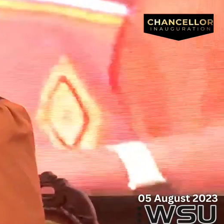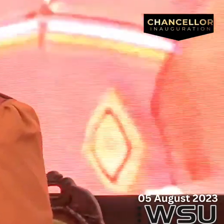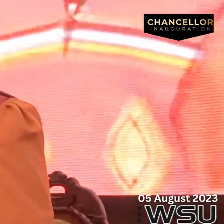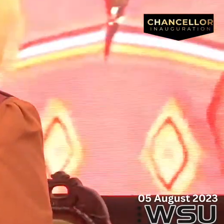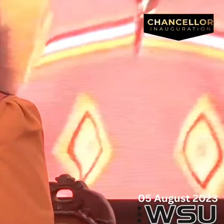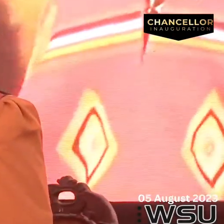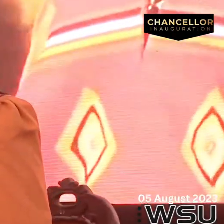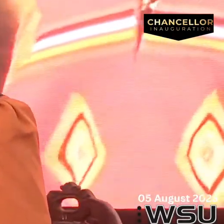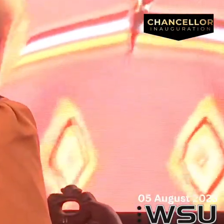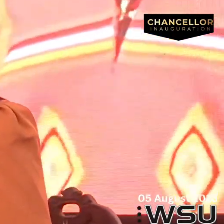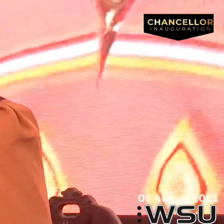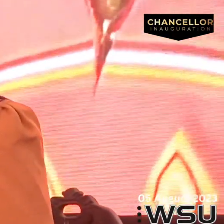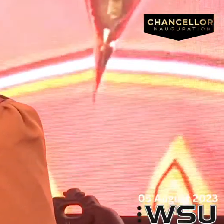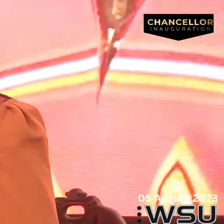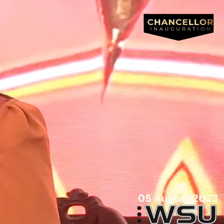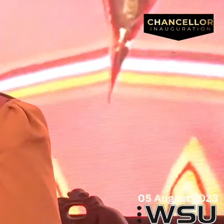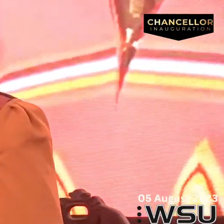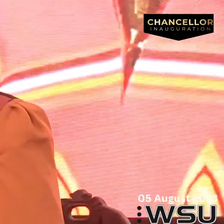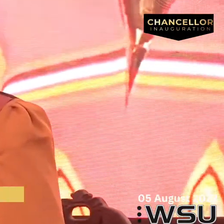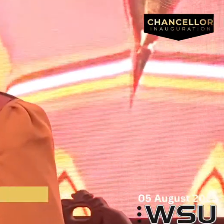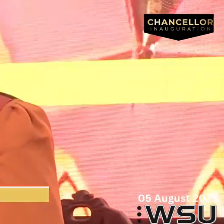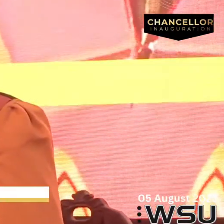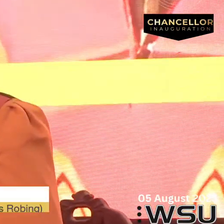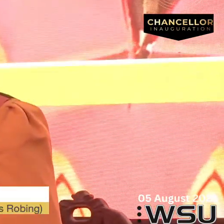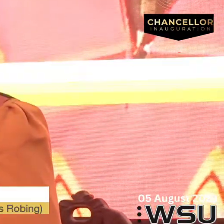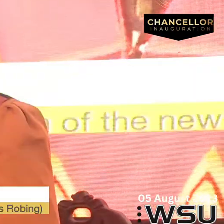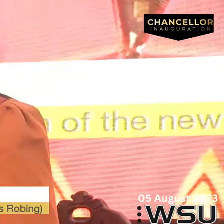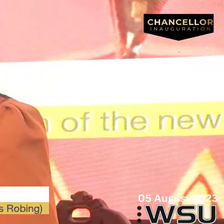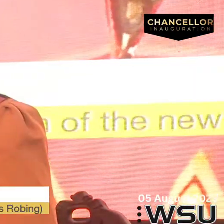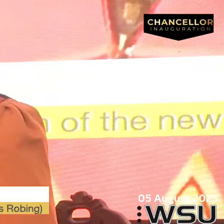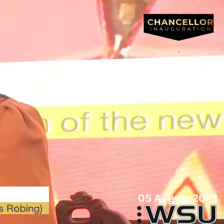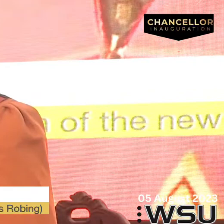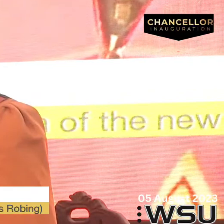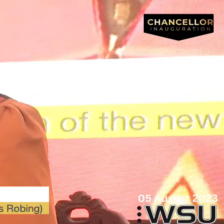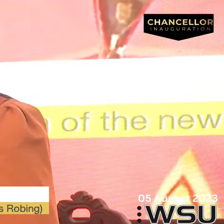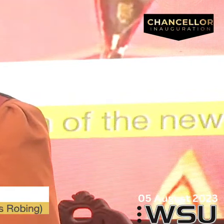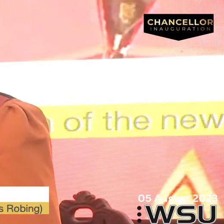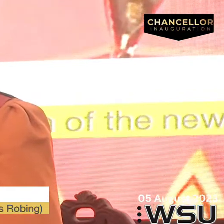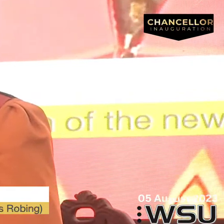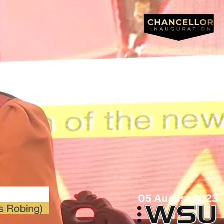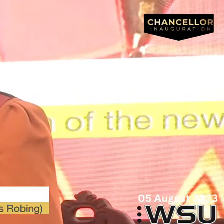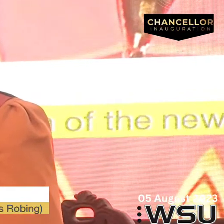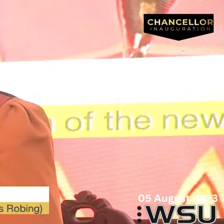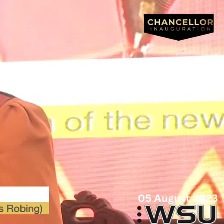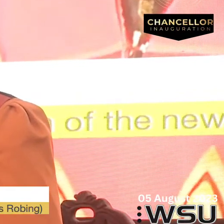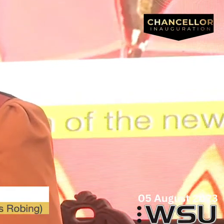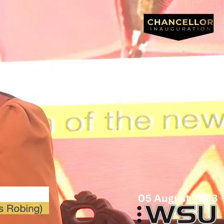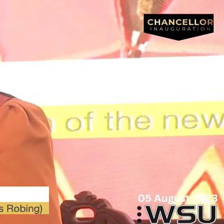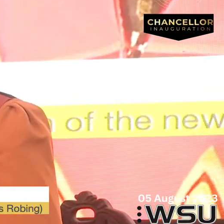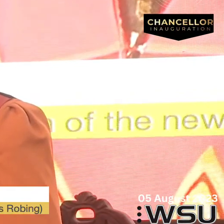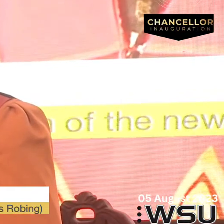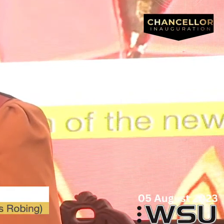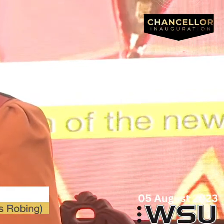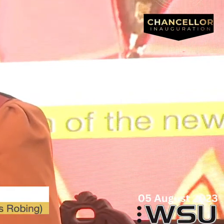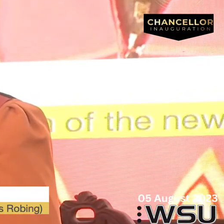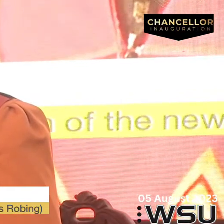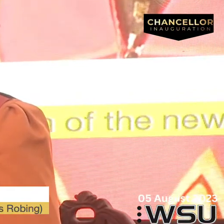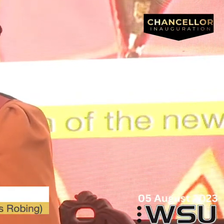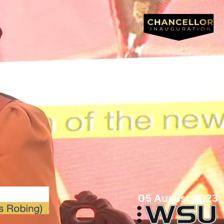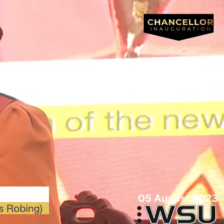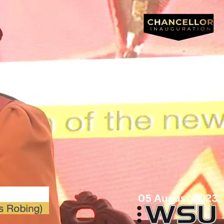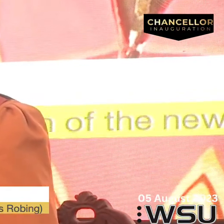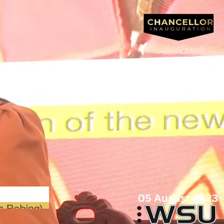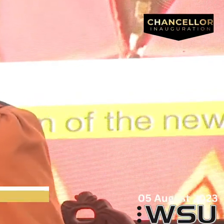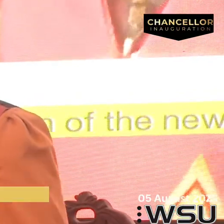By virtue of the powers vested in me, I request the University Registrar to robe and present